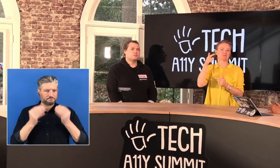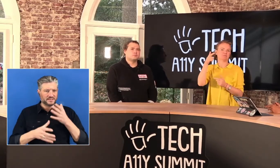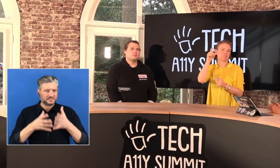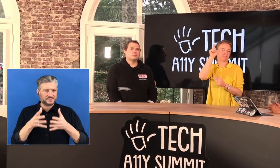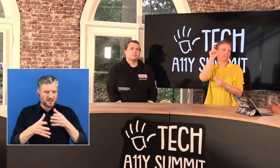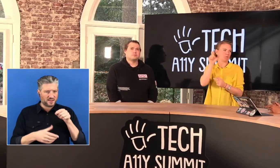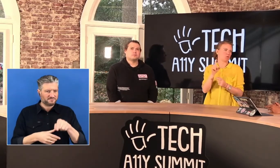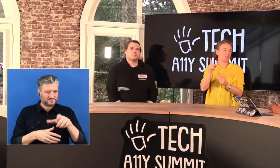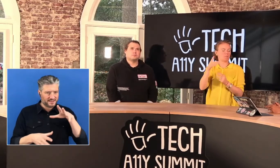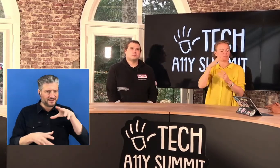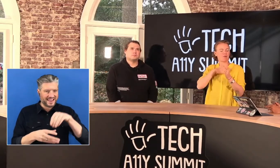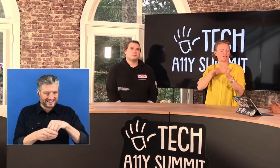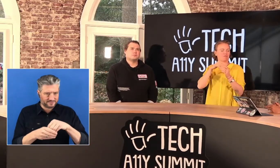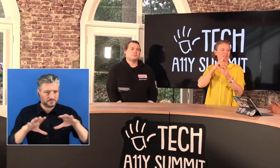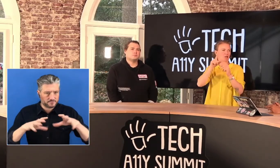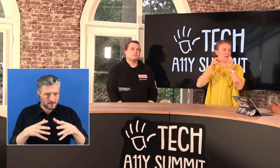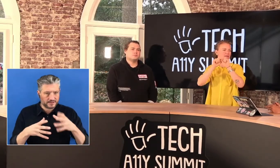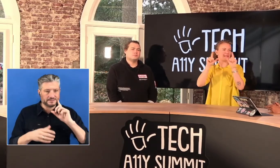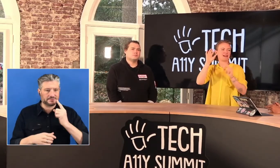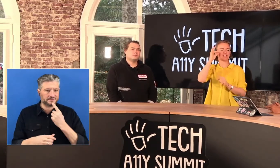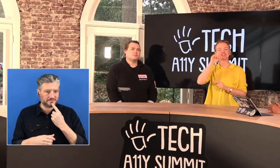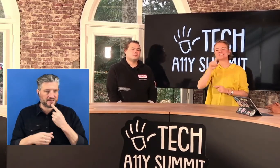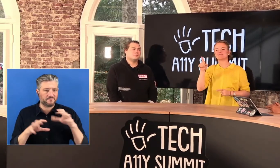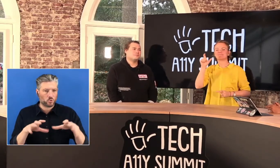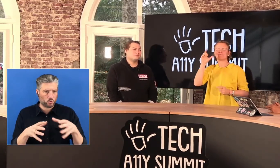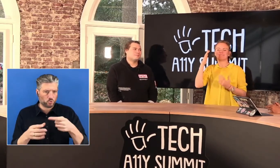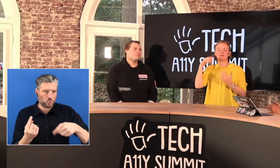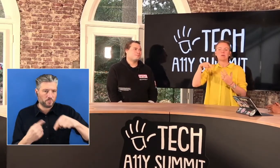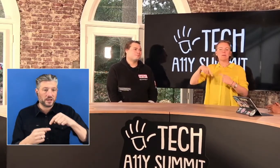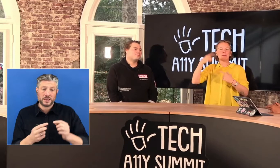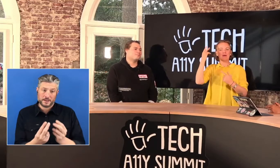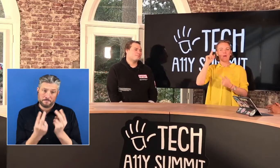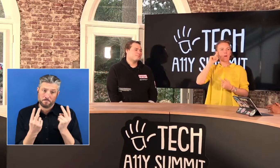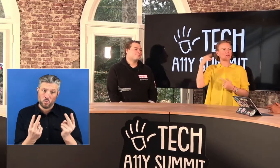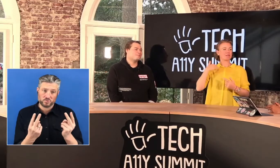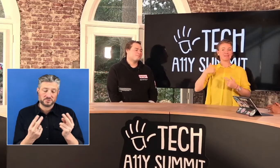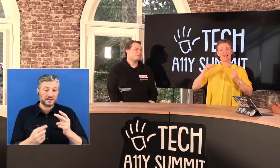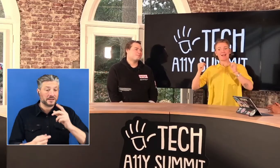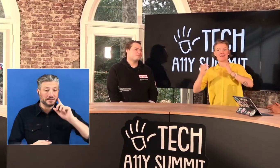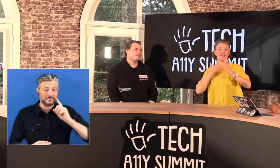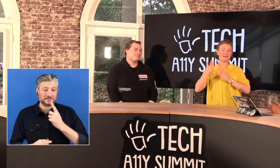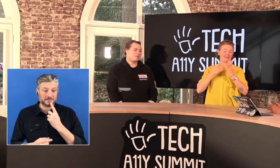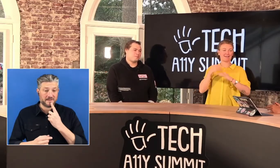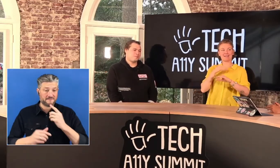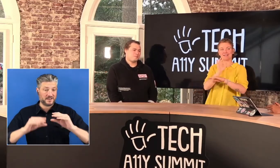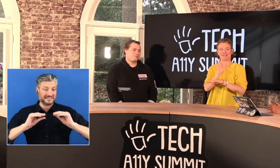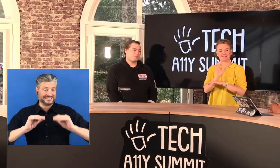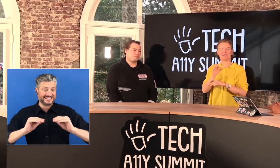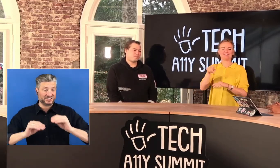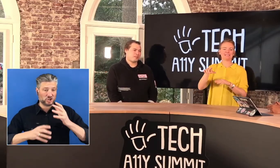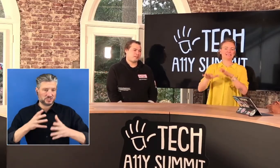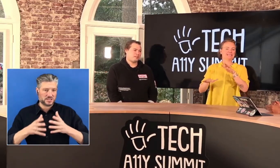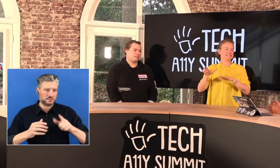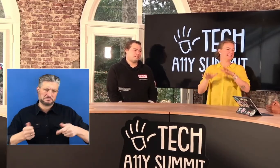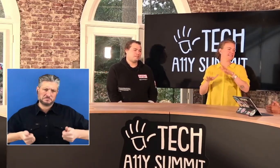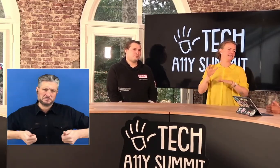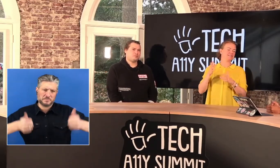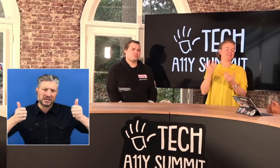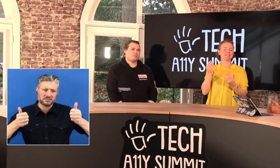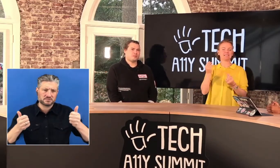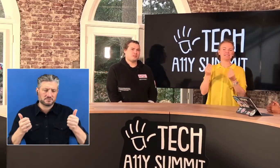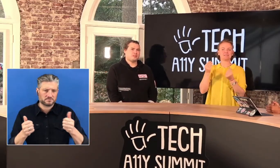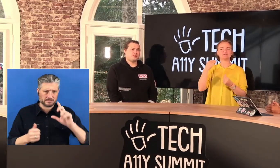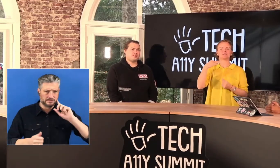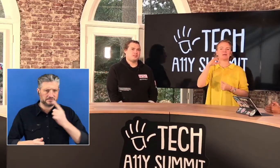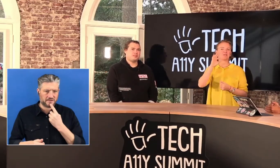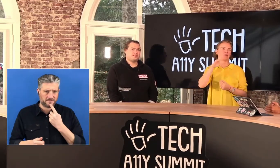from a deaf person, because these are the best people to learn sign language from, because there are more and more hearing people who teach sign language, but